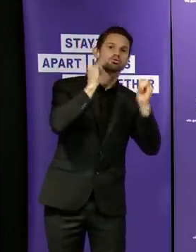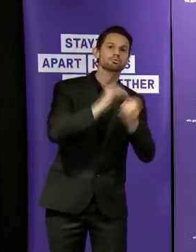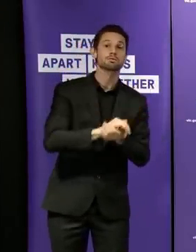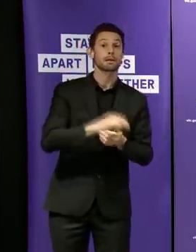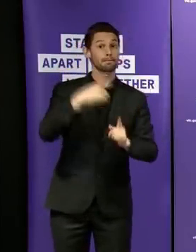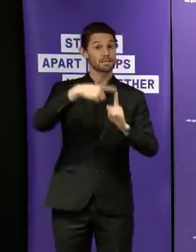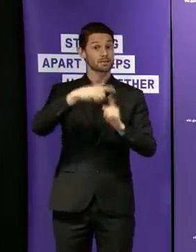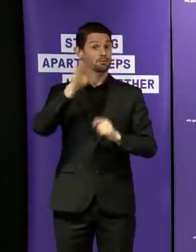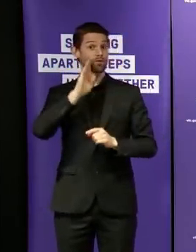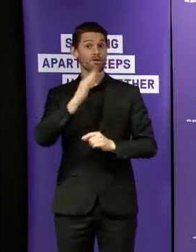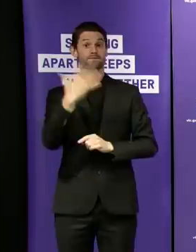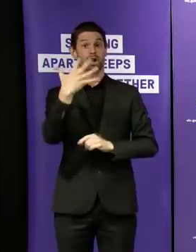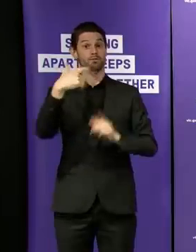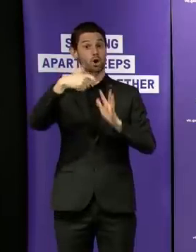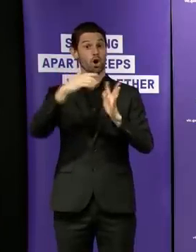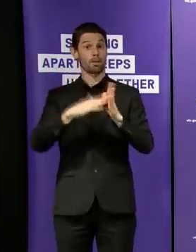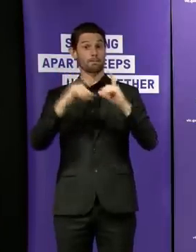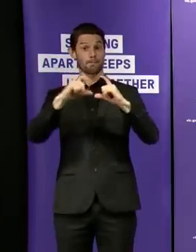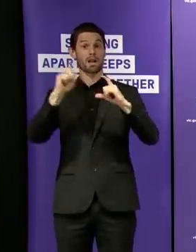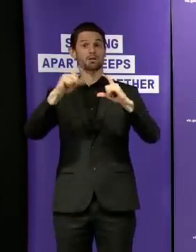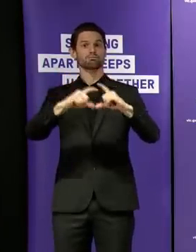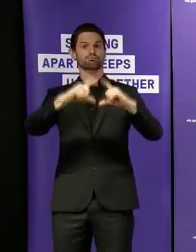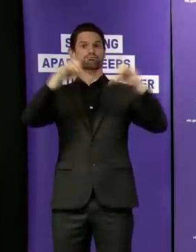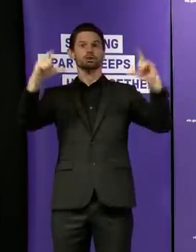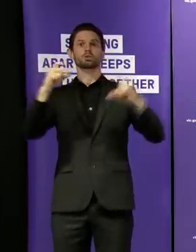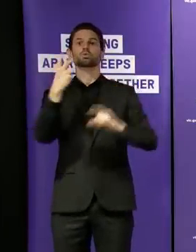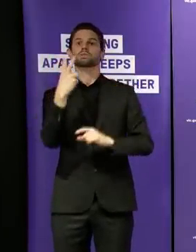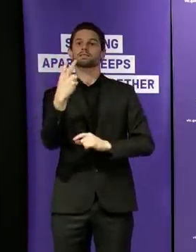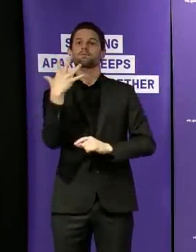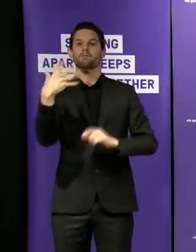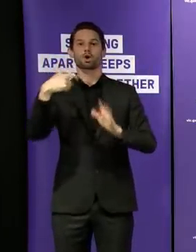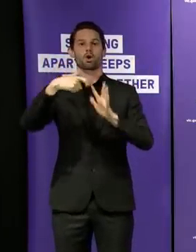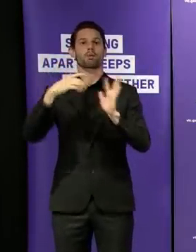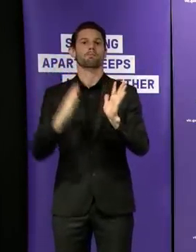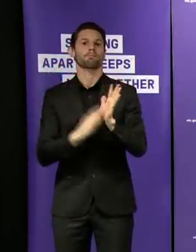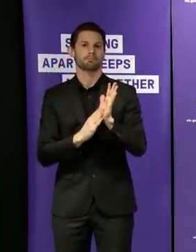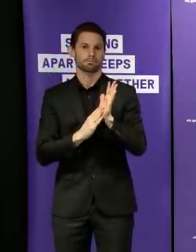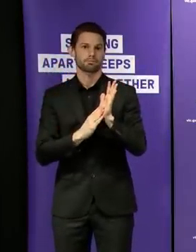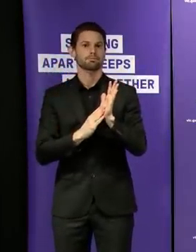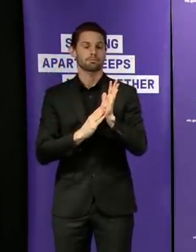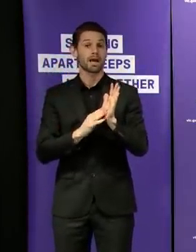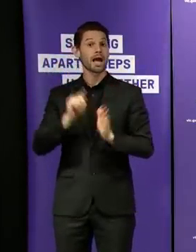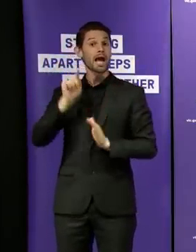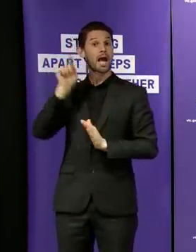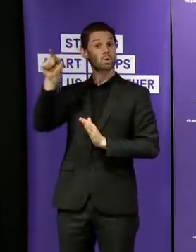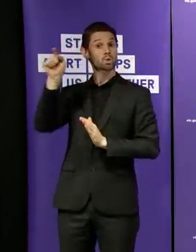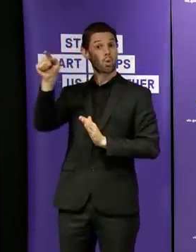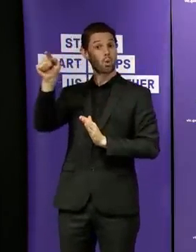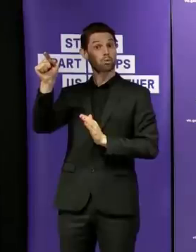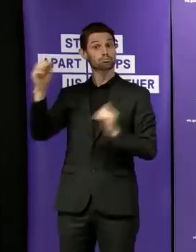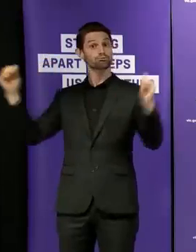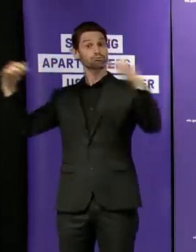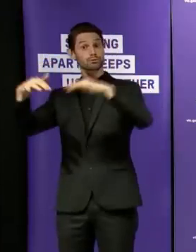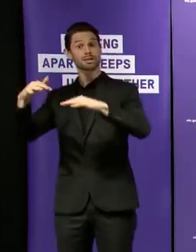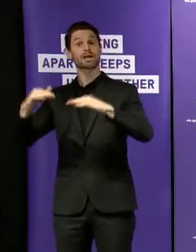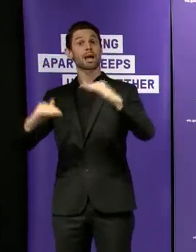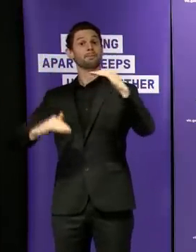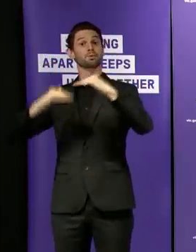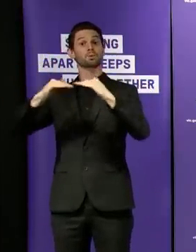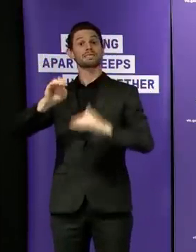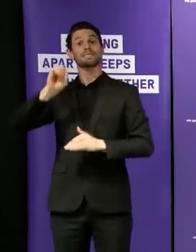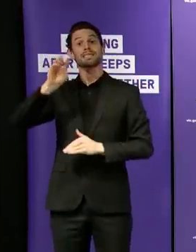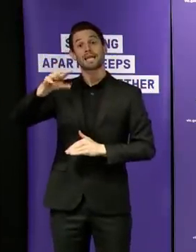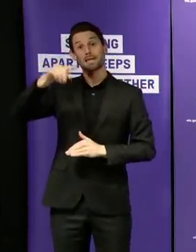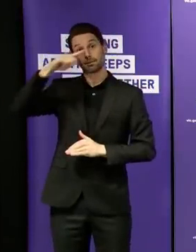will move from 5 kilometres to 25 kilometres. Outdoor gatherings will increase to 10 people